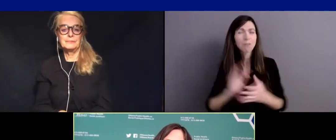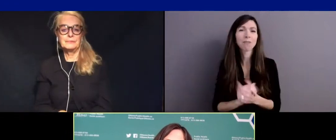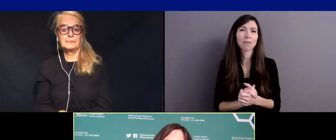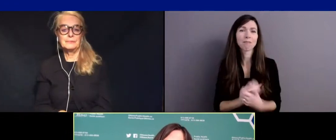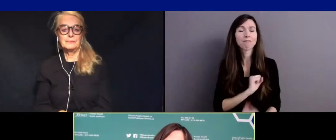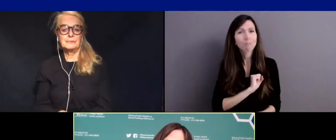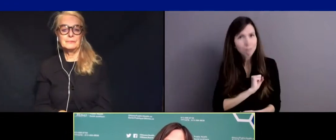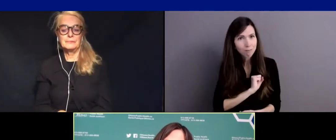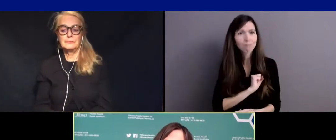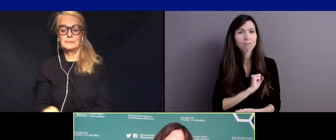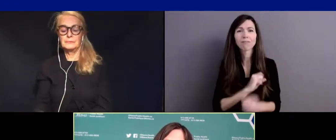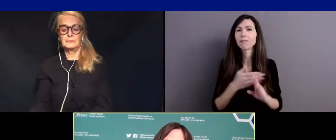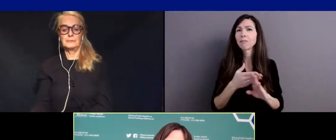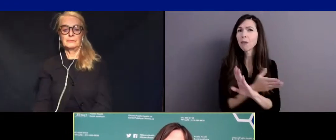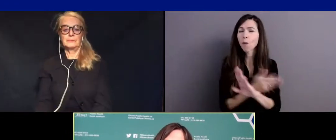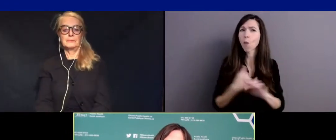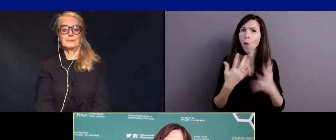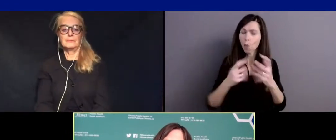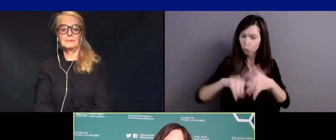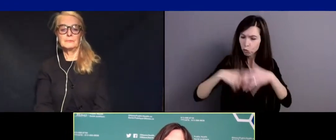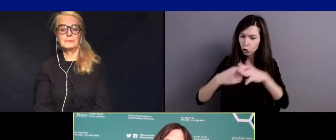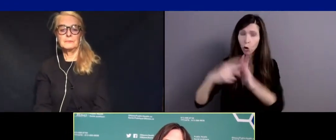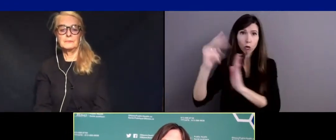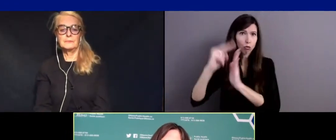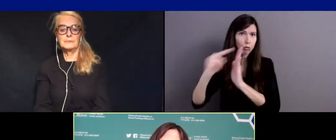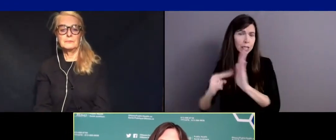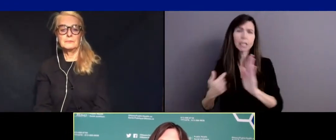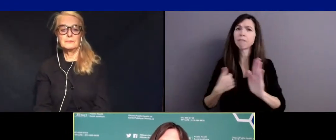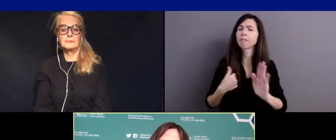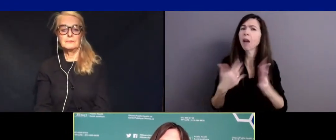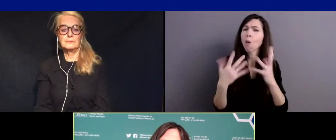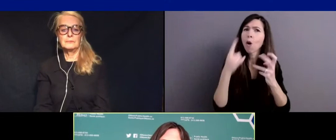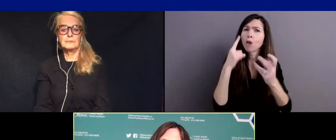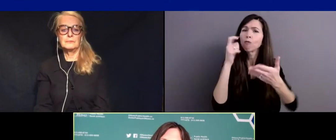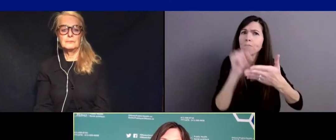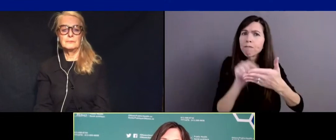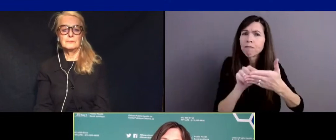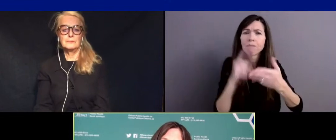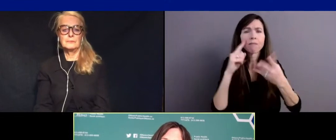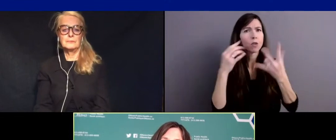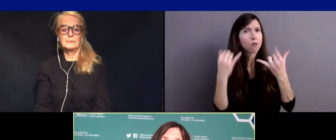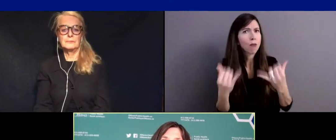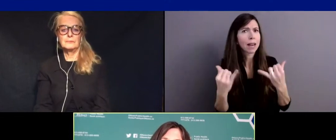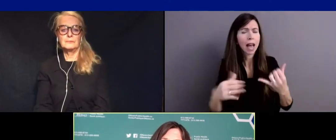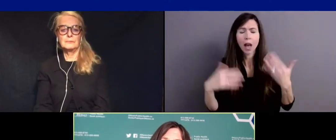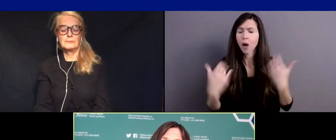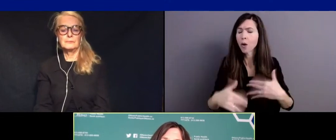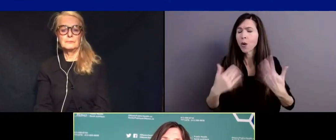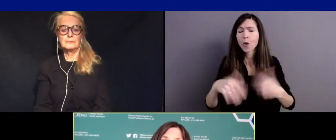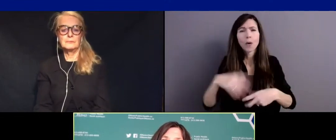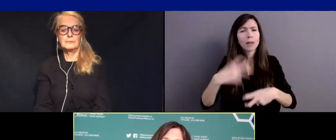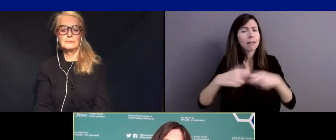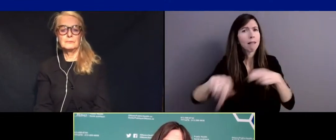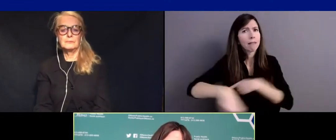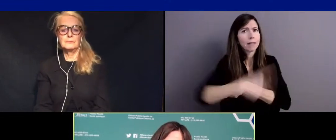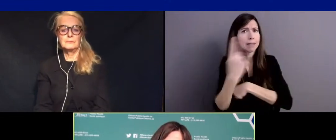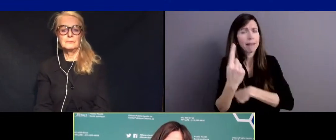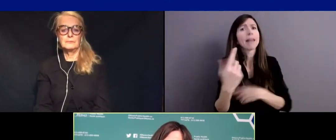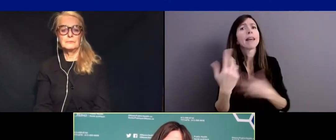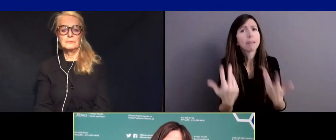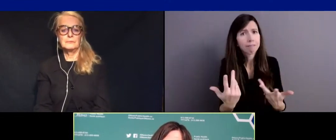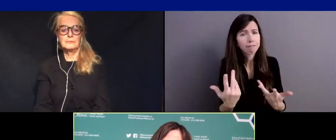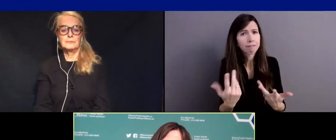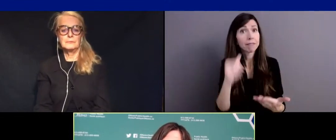I begin reading my statement this morning, I would like to acknowledge the difficult and emotional day for many in our community with yesterday's